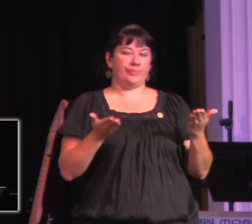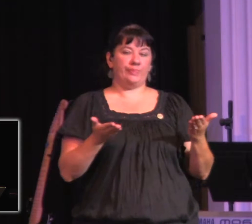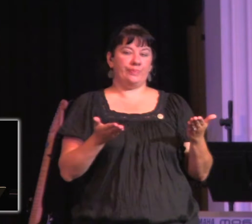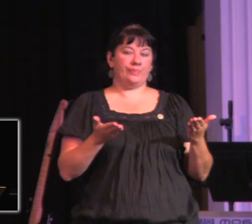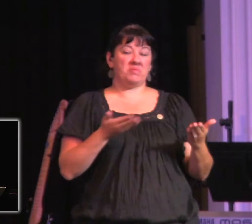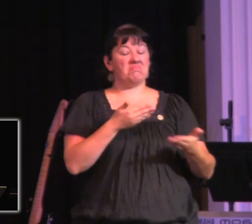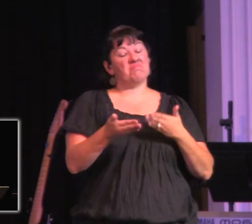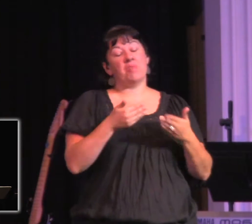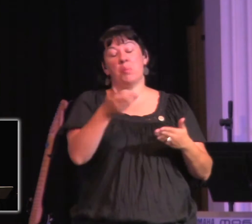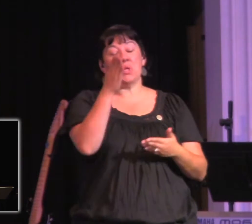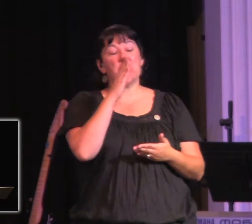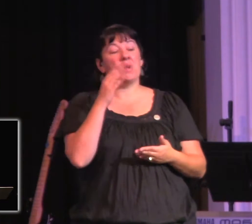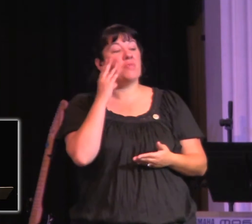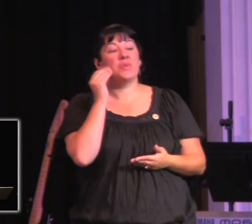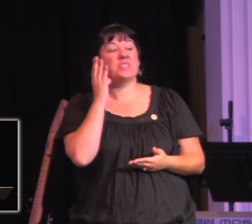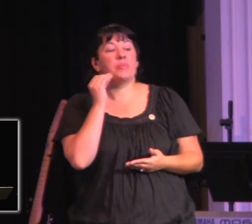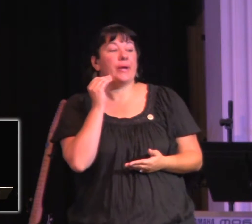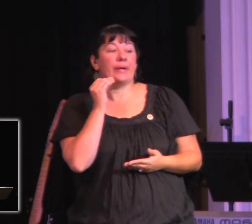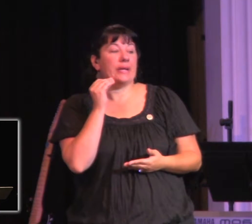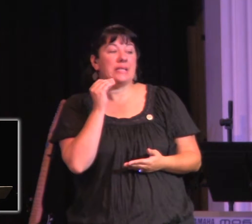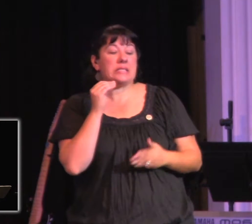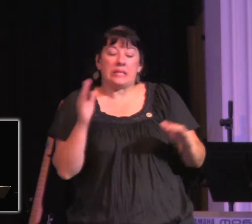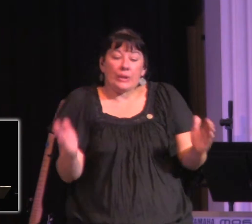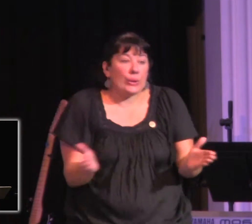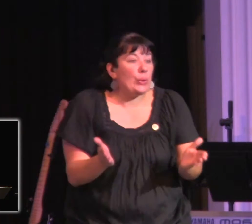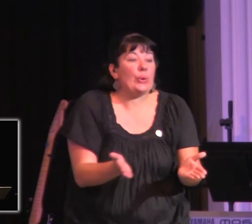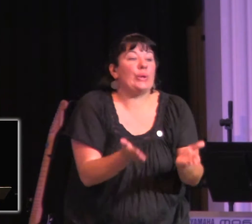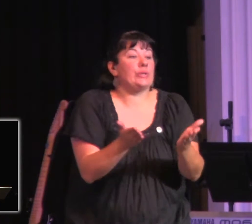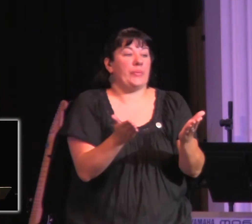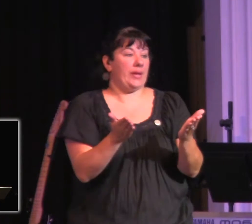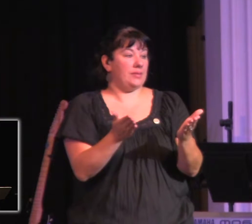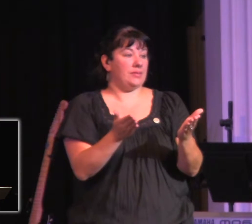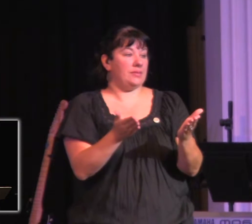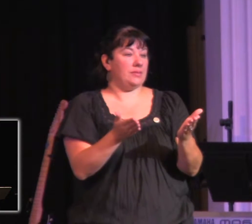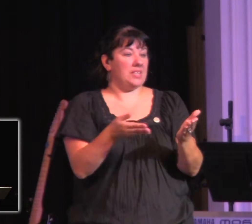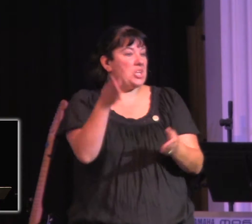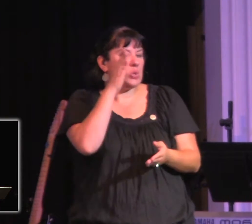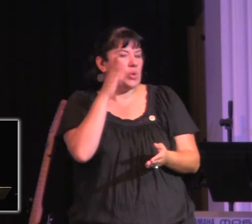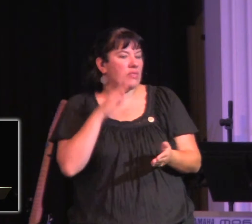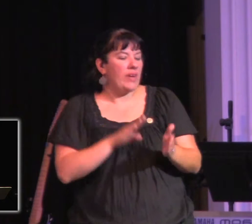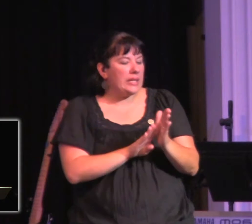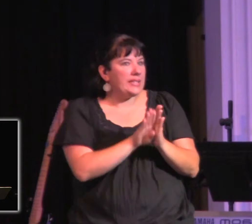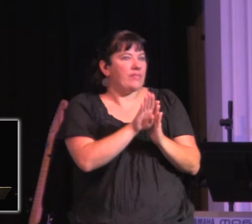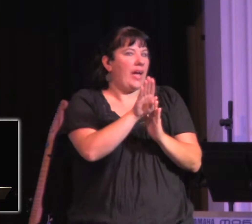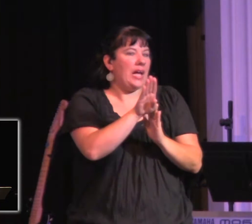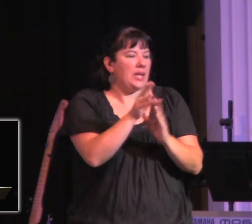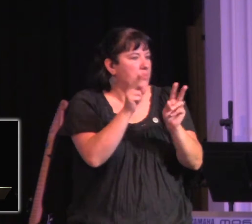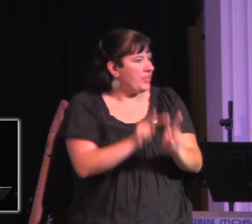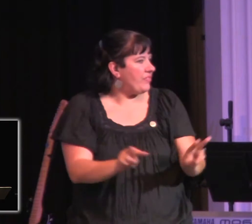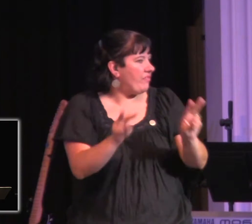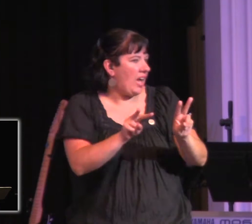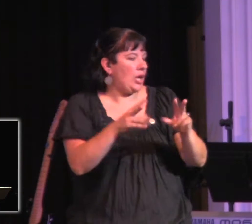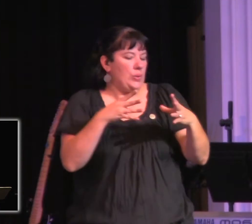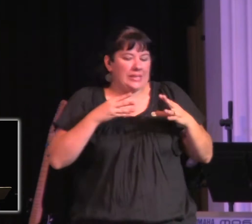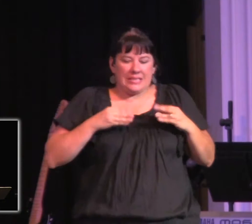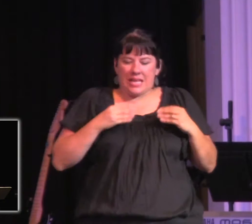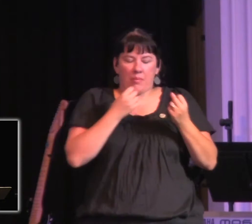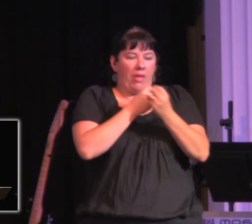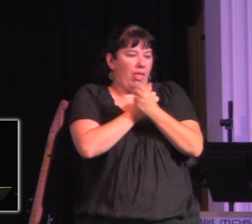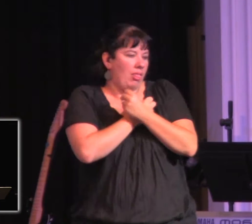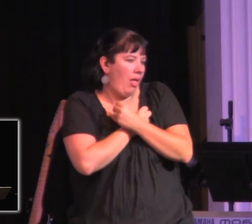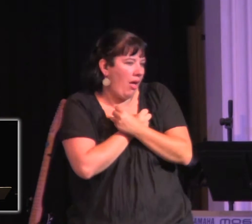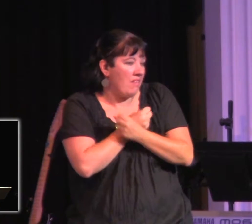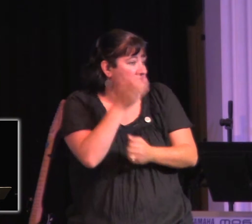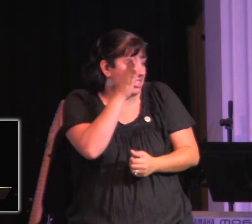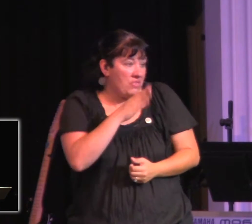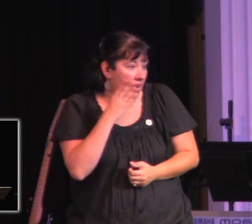never got nurtured, never got encouraged. You've never felt valued, accepted, or loved. And I tell